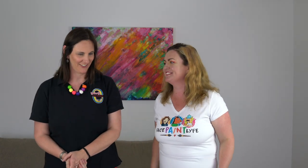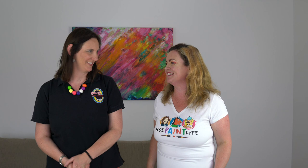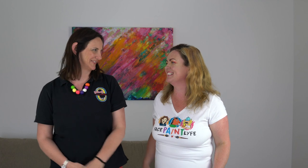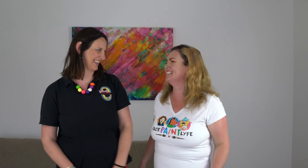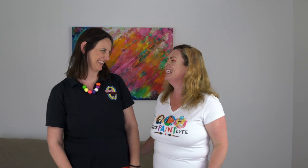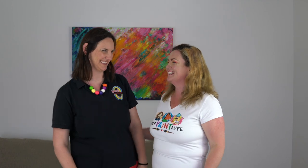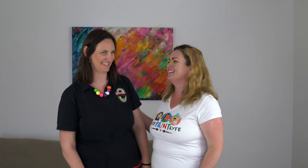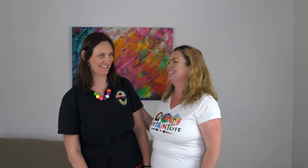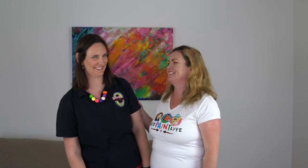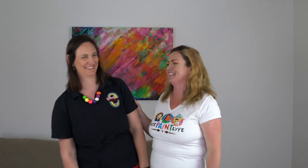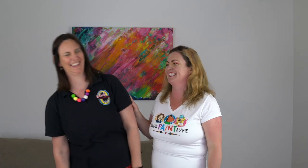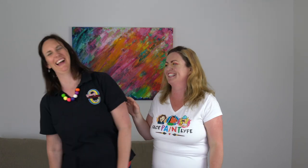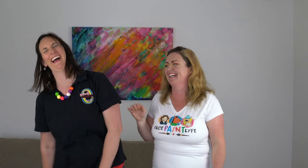Oh, twinkle. Really? No, I was just joking.